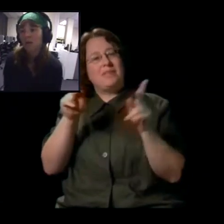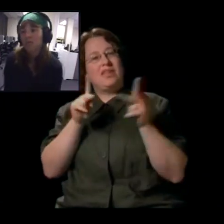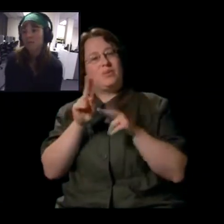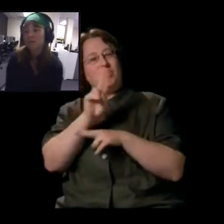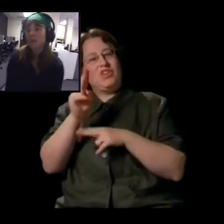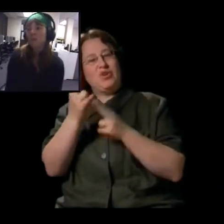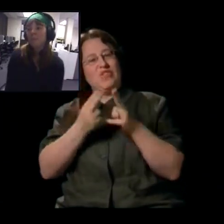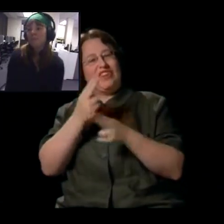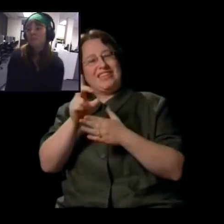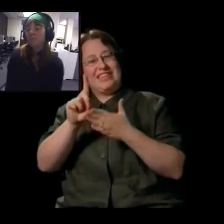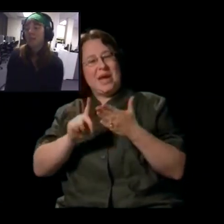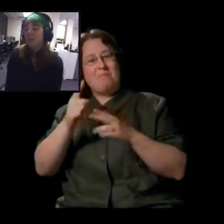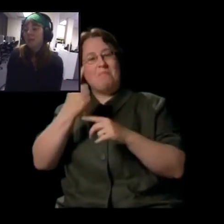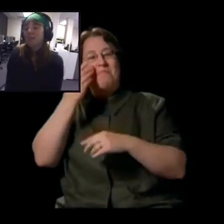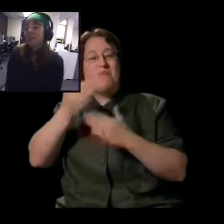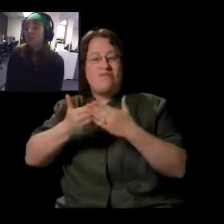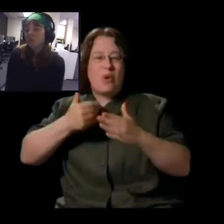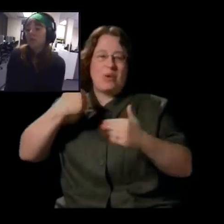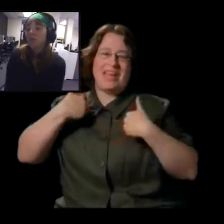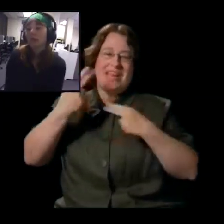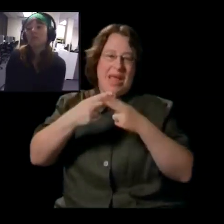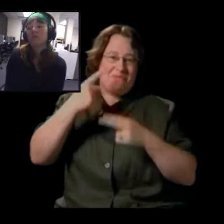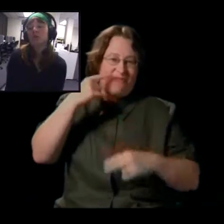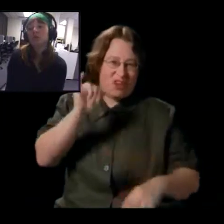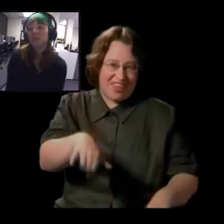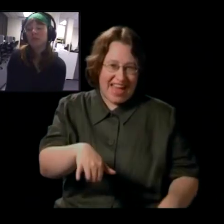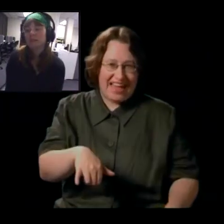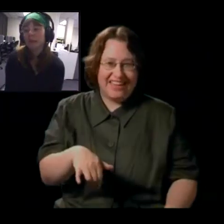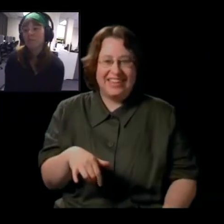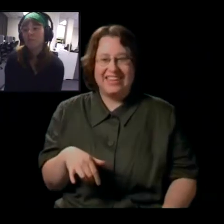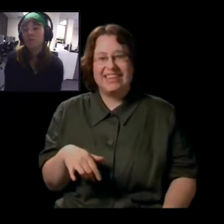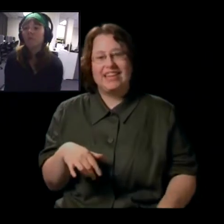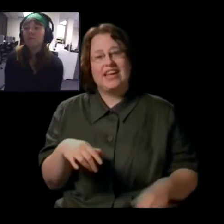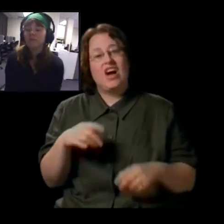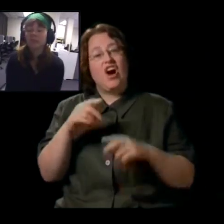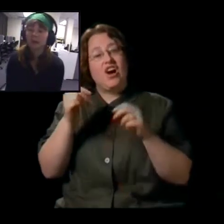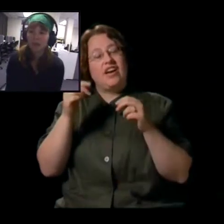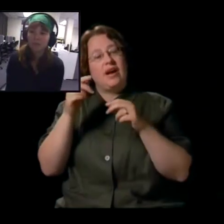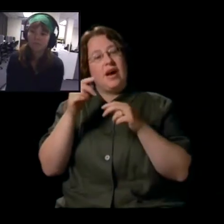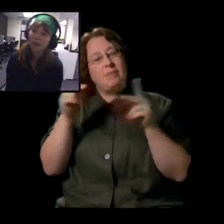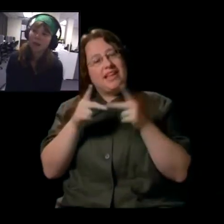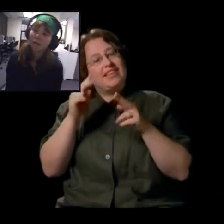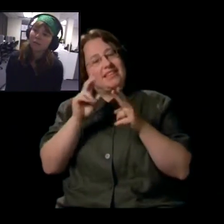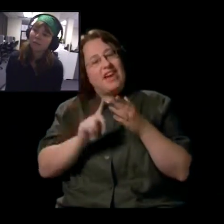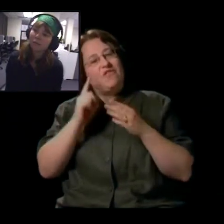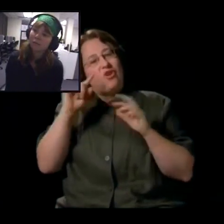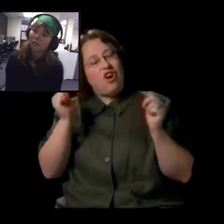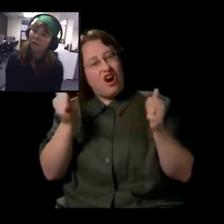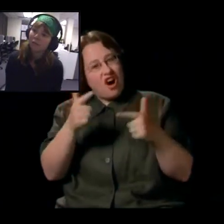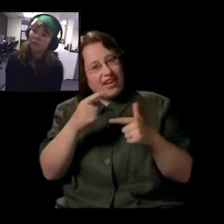Farm, that place utilized universal design before there was even a name for that.